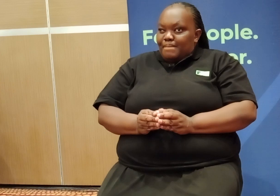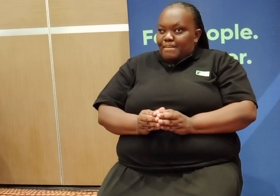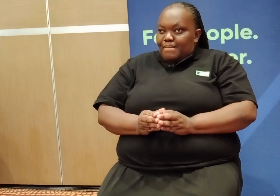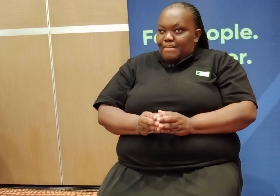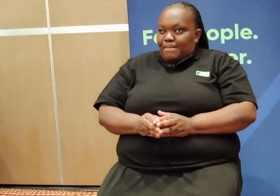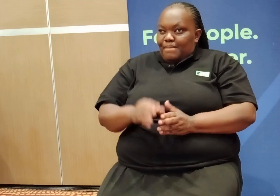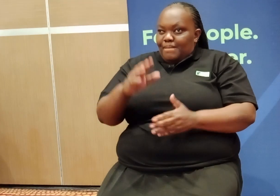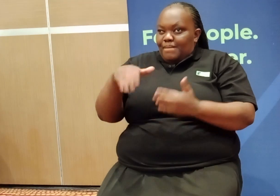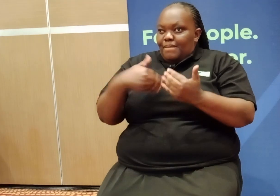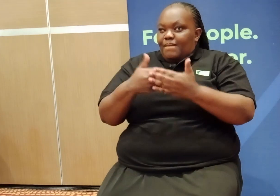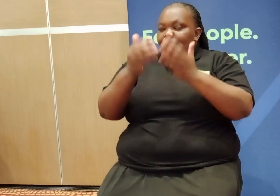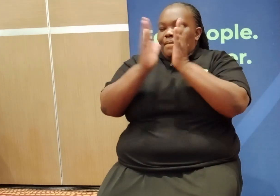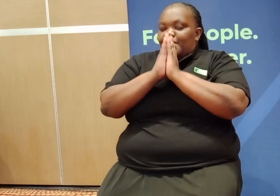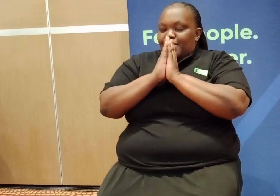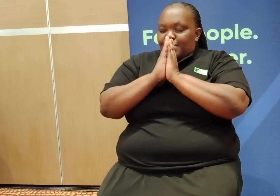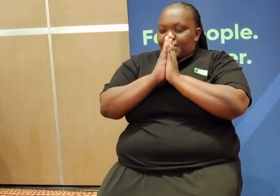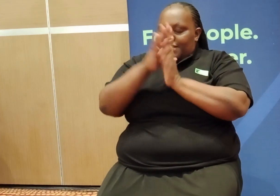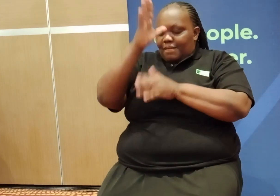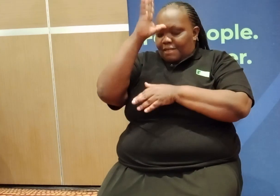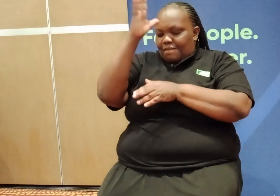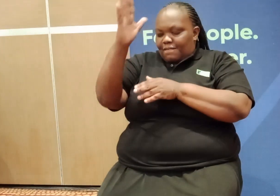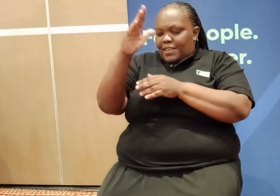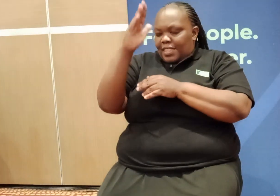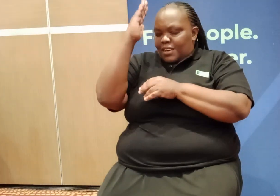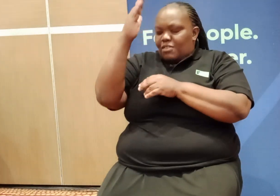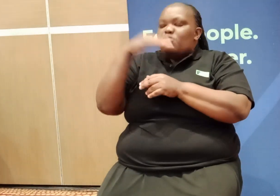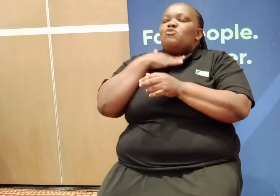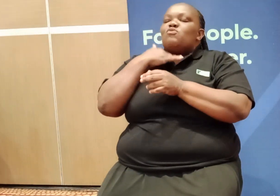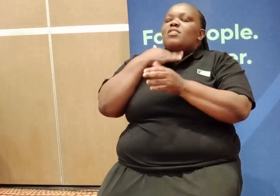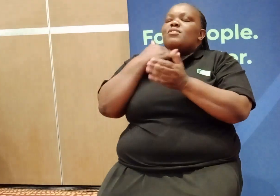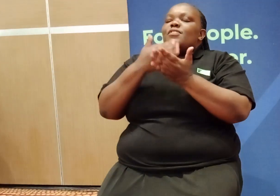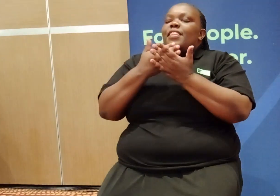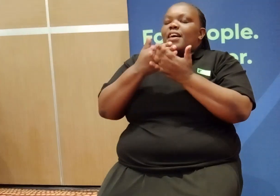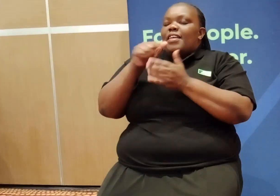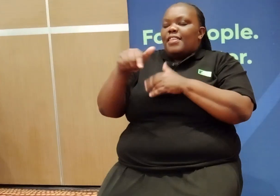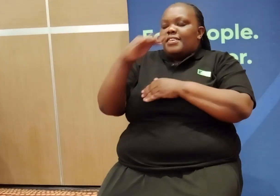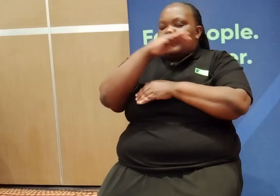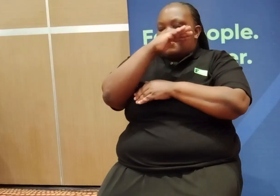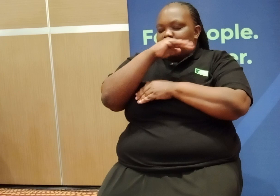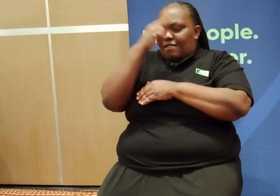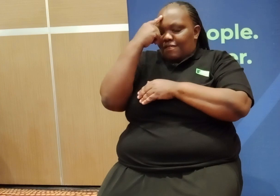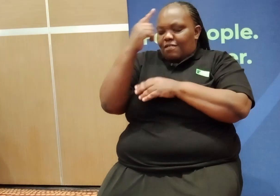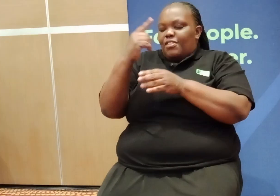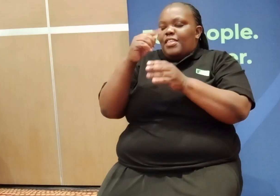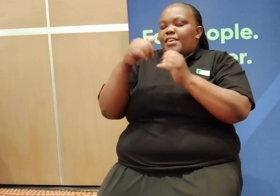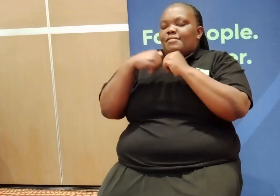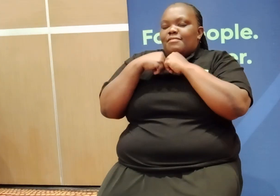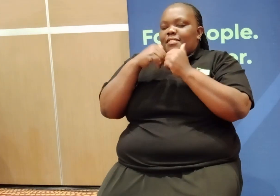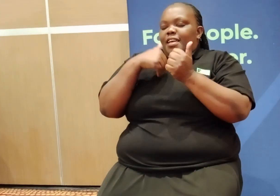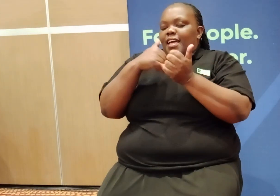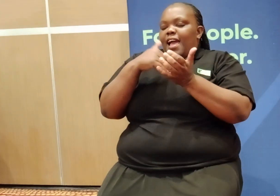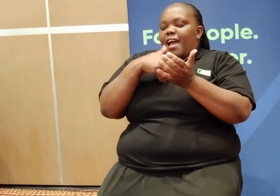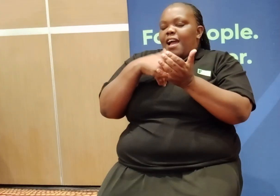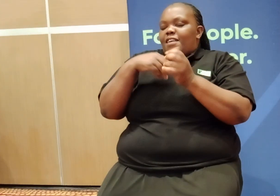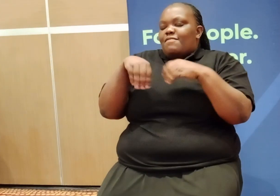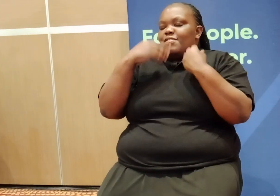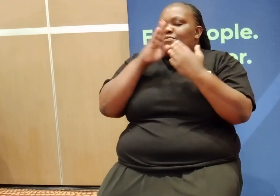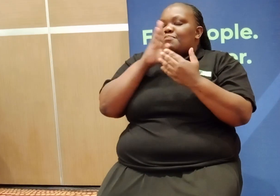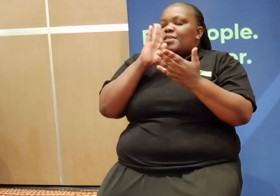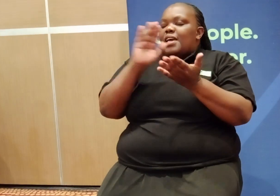Let us pray. Our Father and our God, we want to thank you for this evening, for the privilege that you have given us to be here once again and